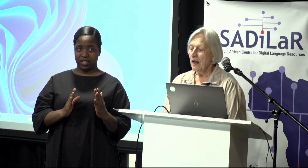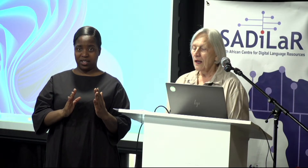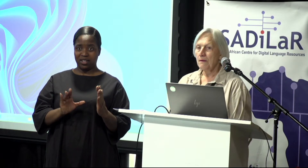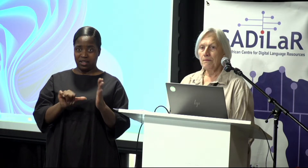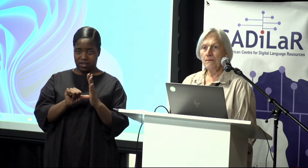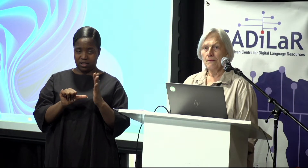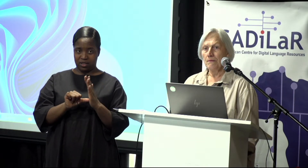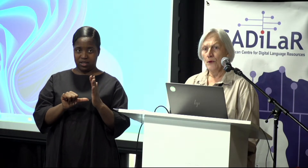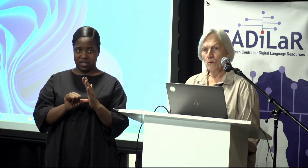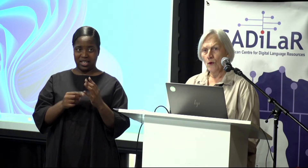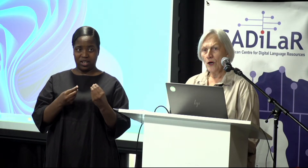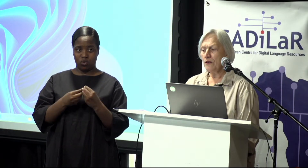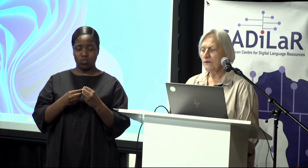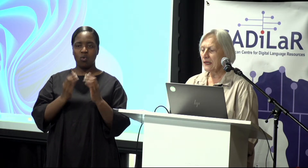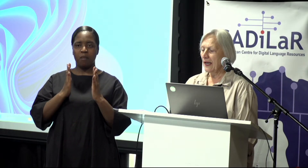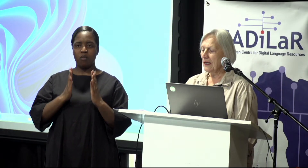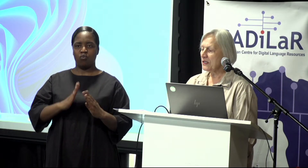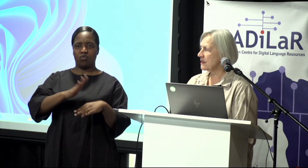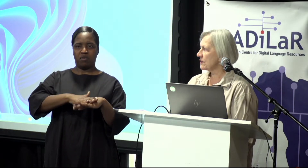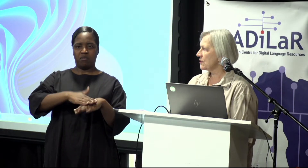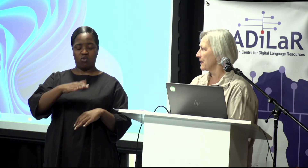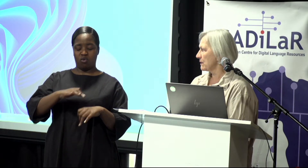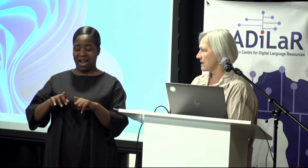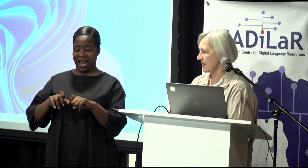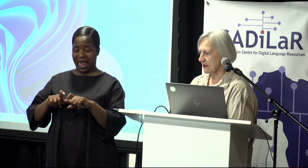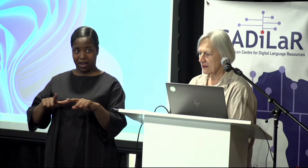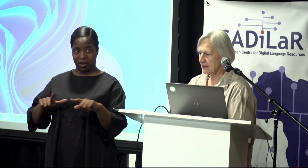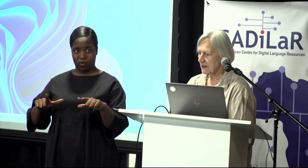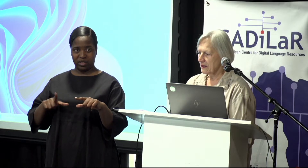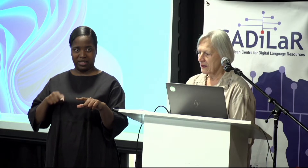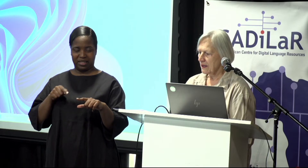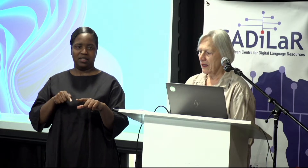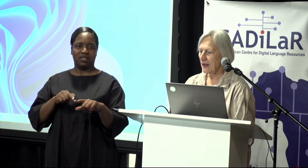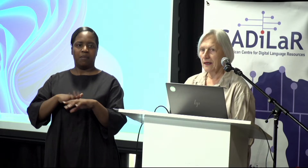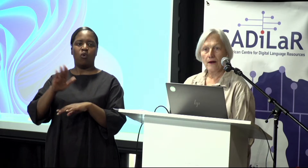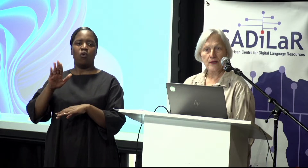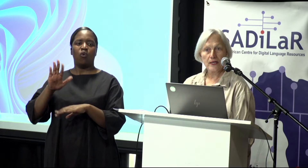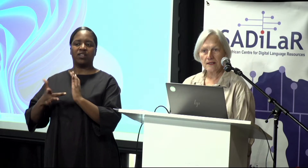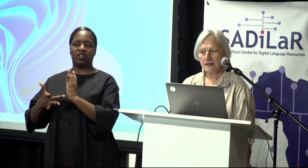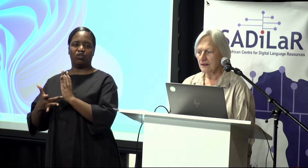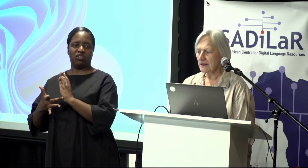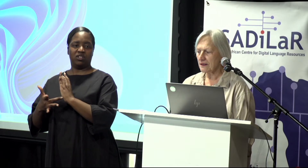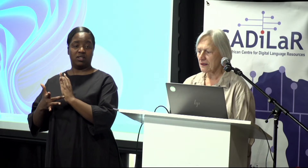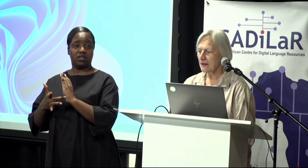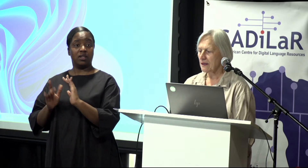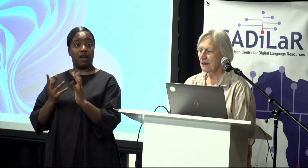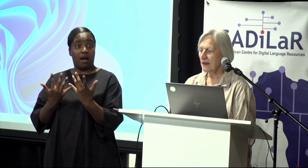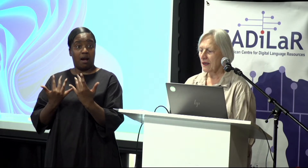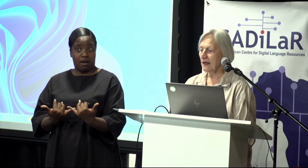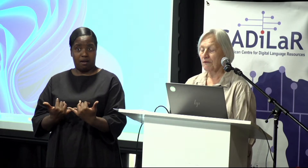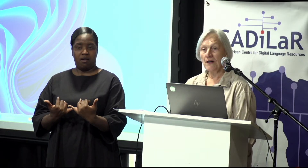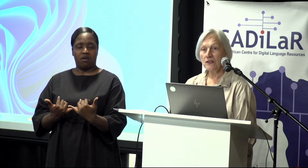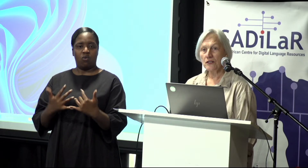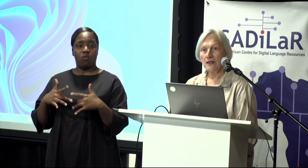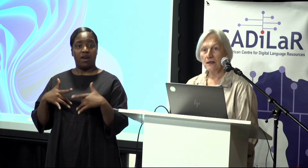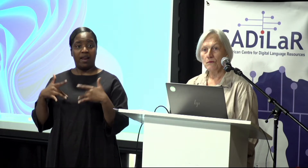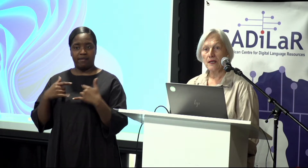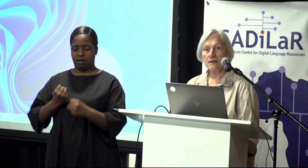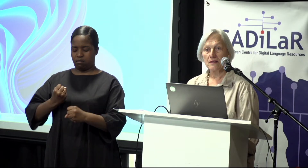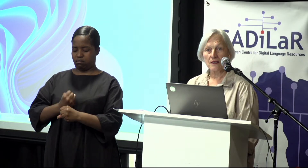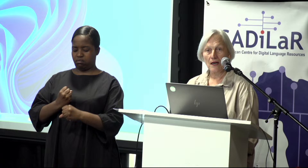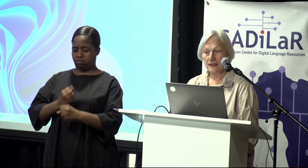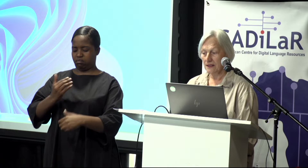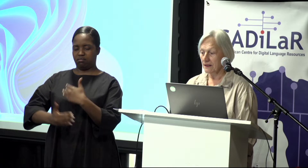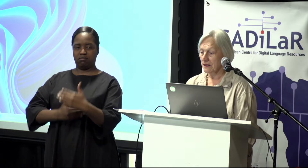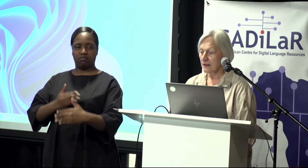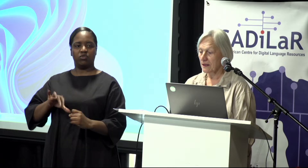Moreover, language is ubiquitous in our existence and our functioning within societies,